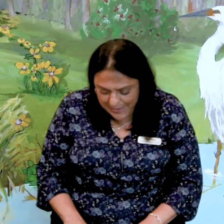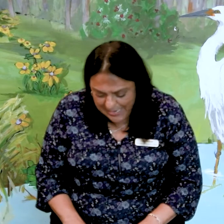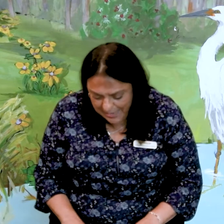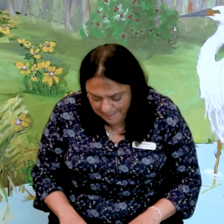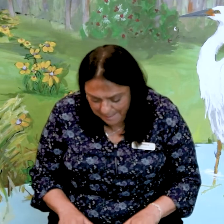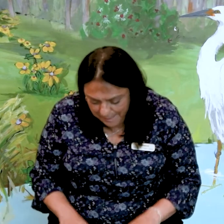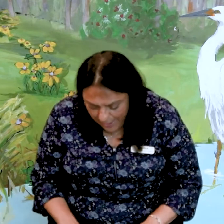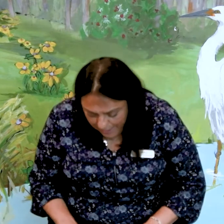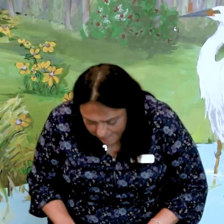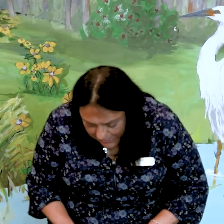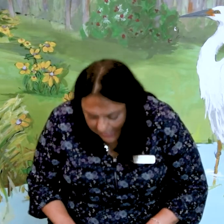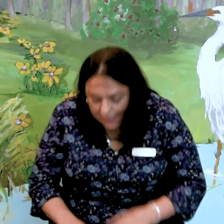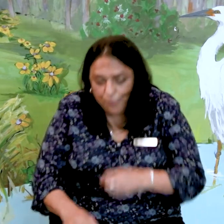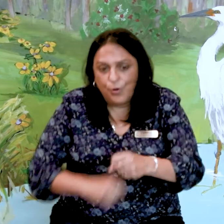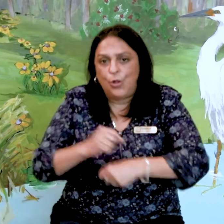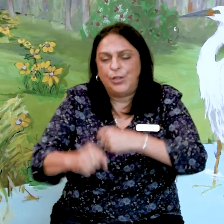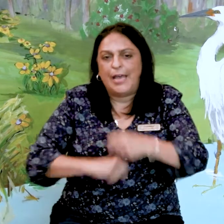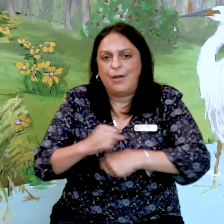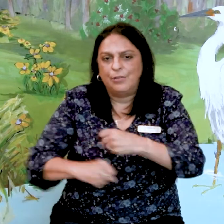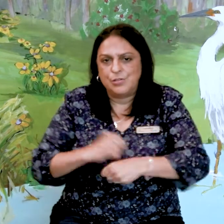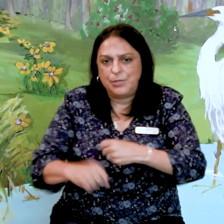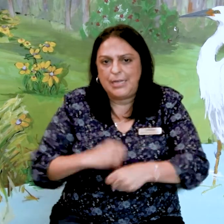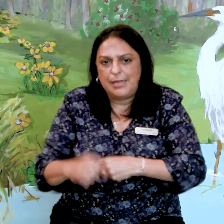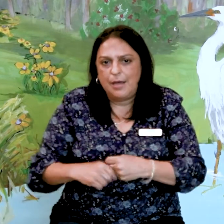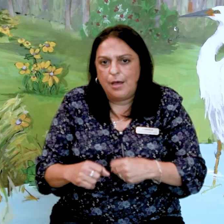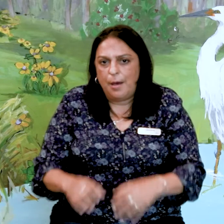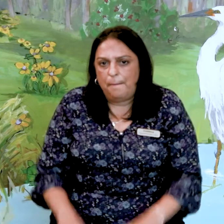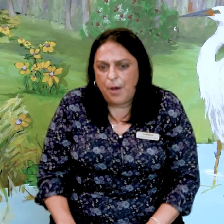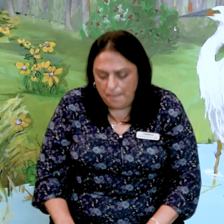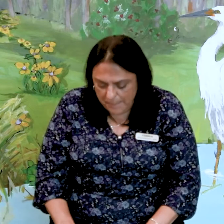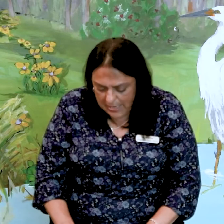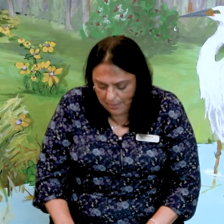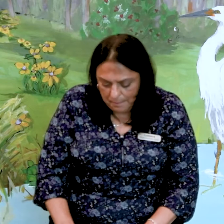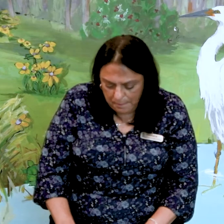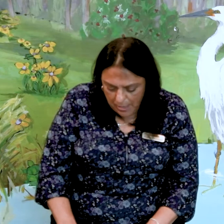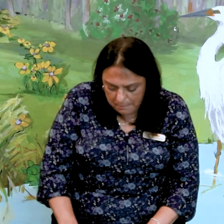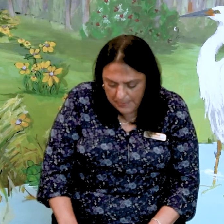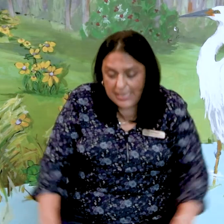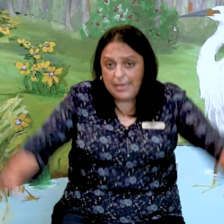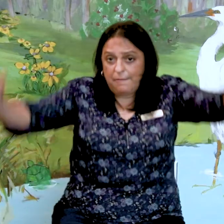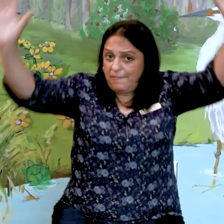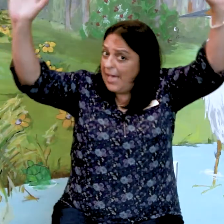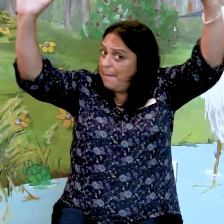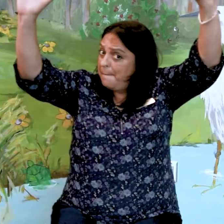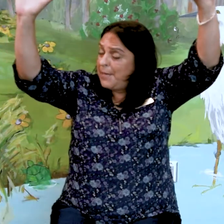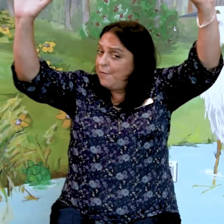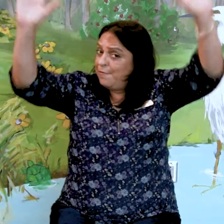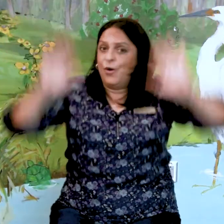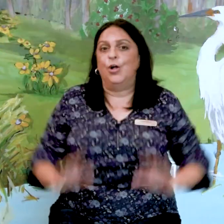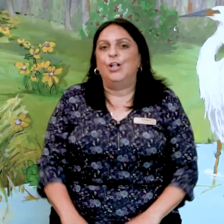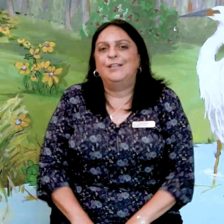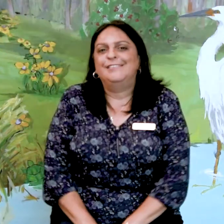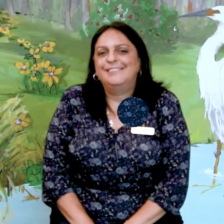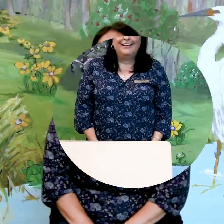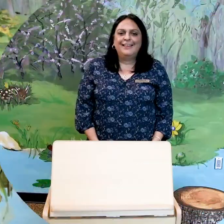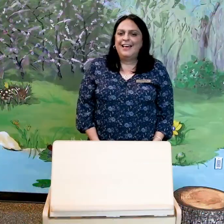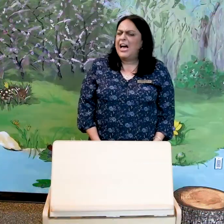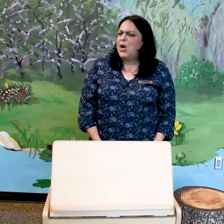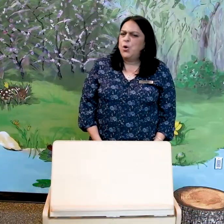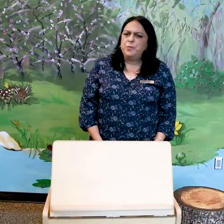Pumpkin, pumpkin, roll down the street. Pumpkin, pumpkin, happy fall. I hope you